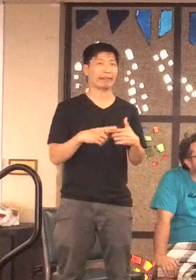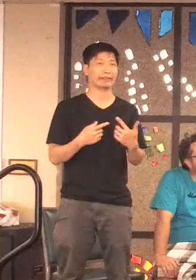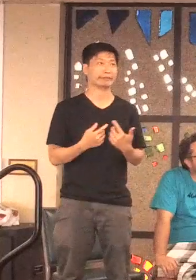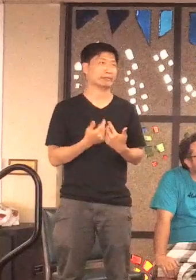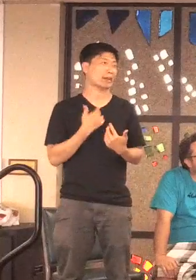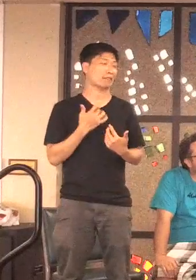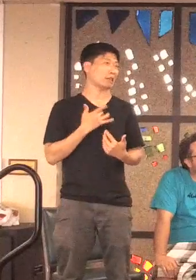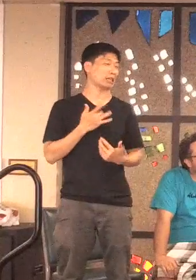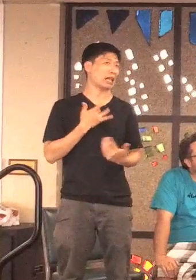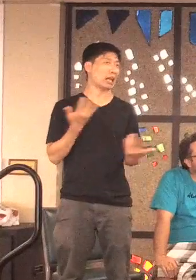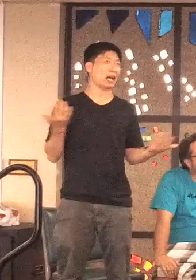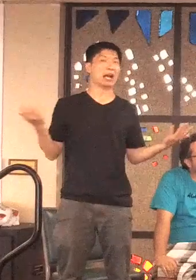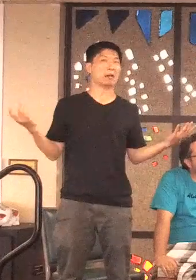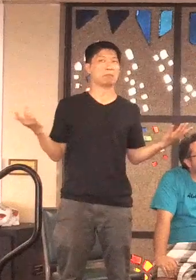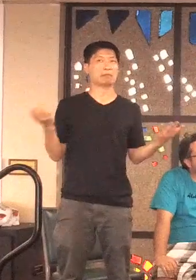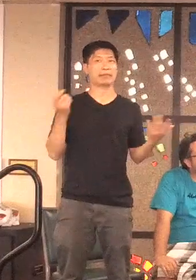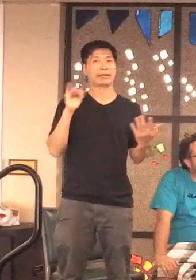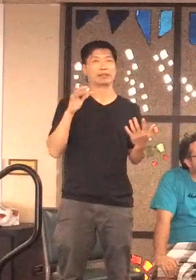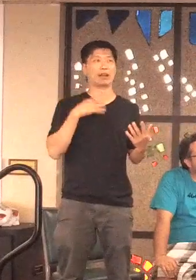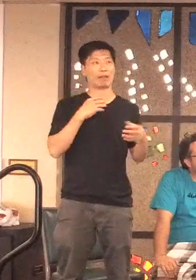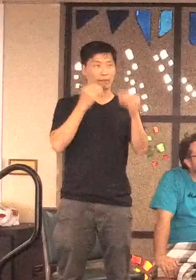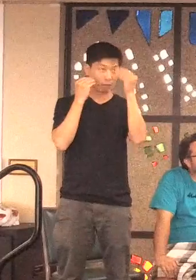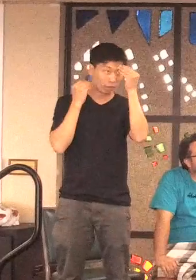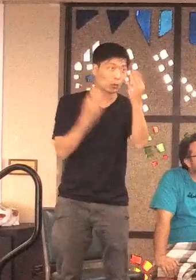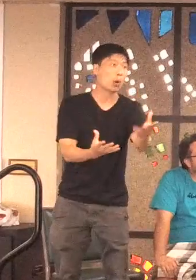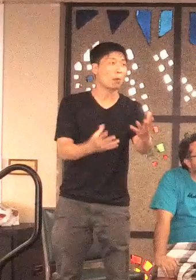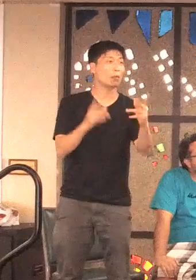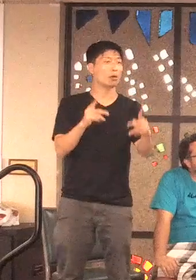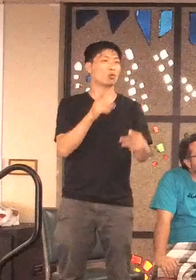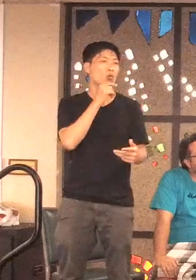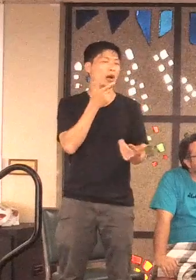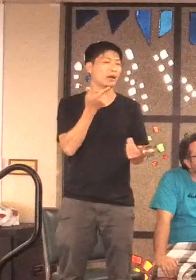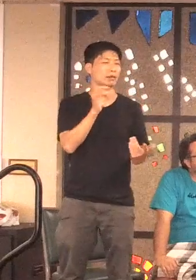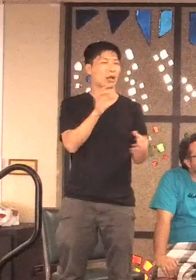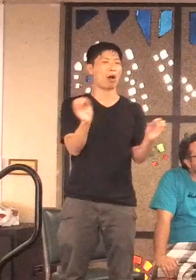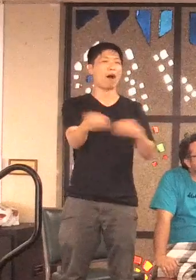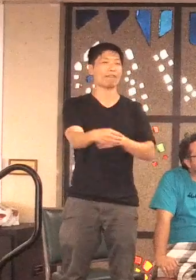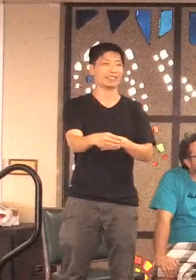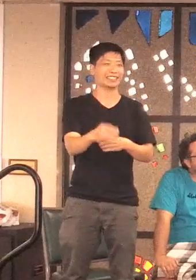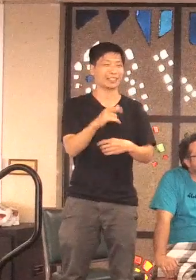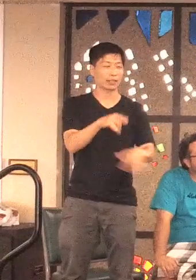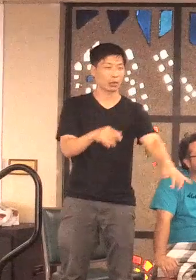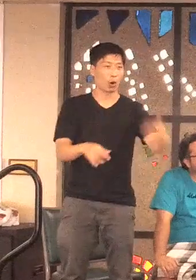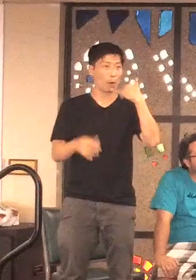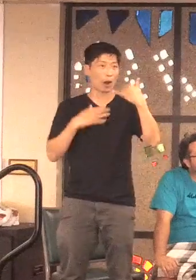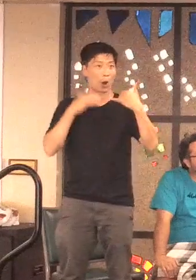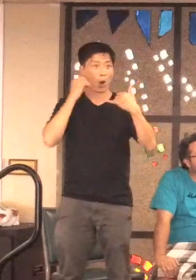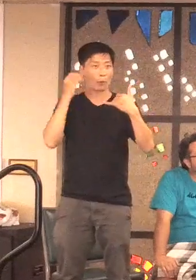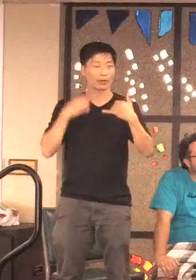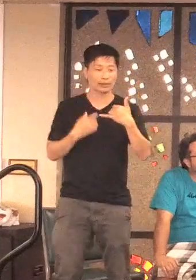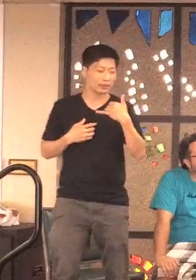I feel like the only time I actually inform someone that I'm an event is the office when they call up their house.